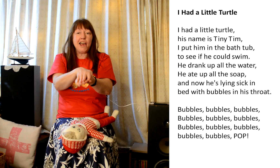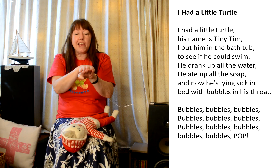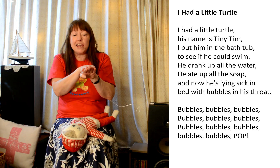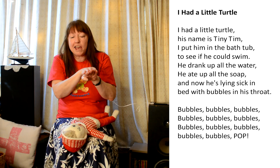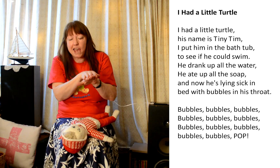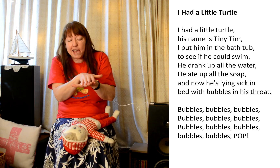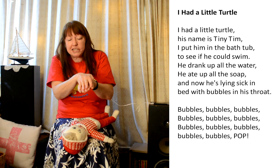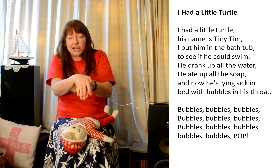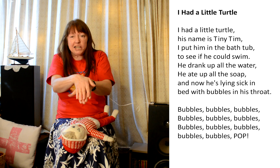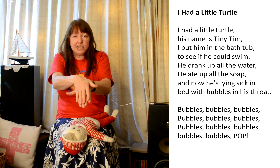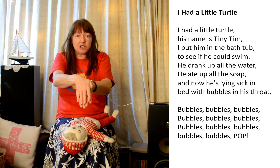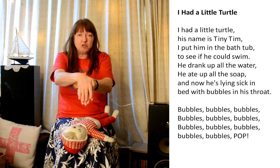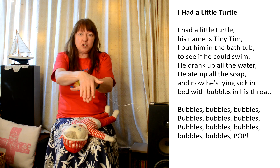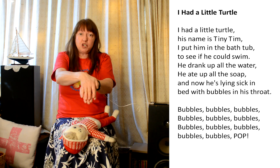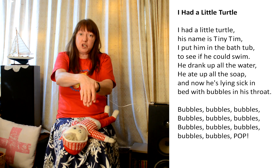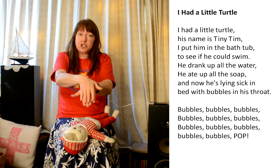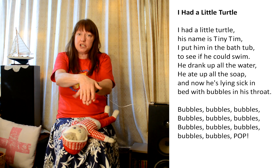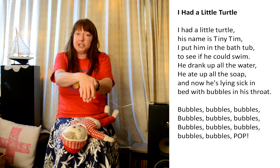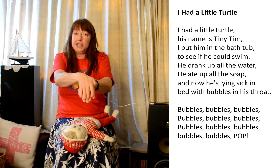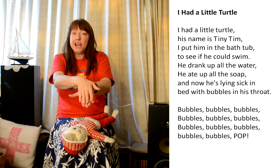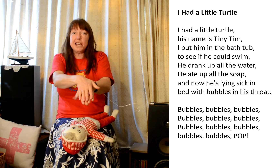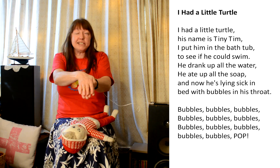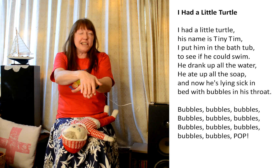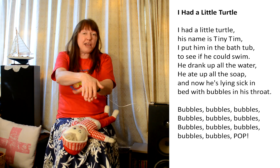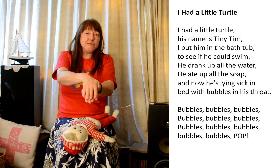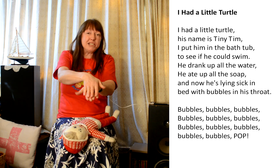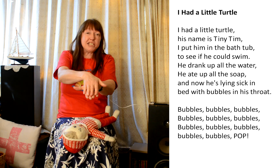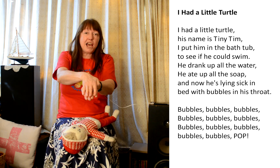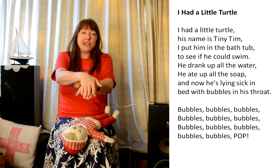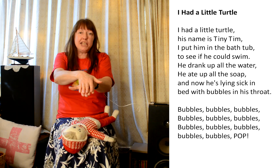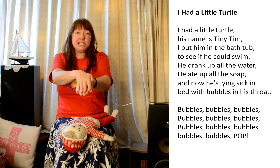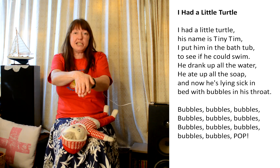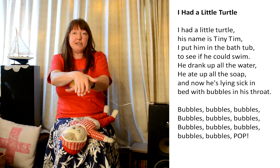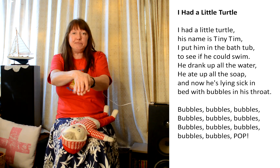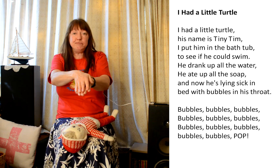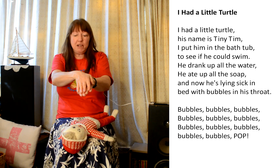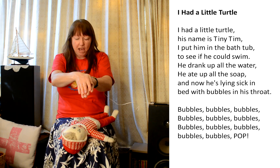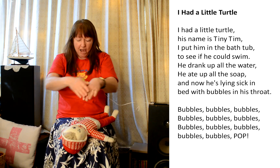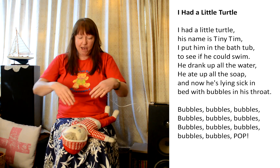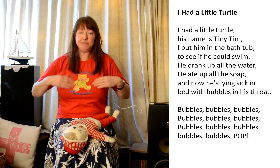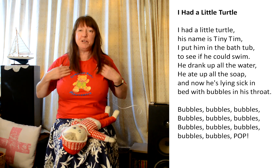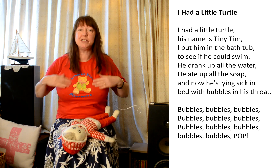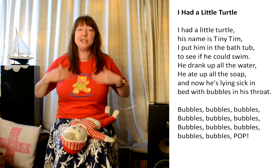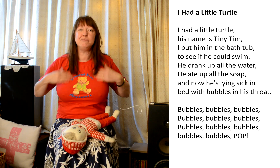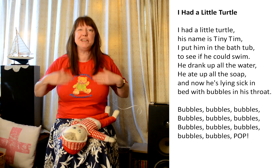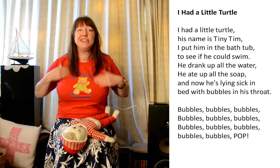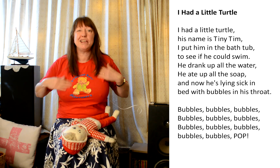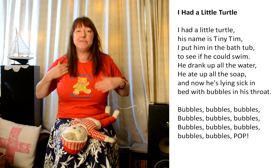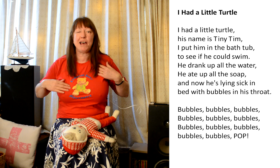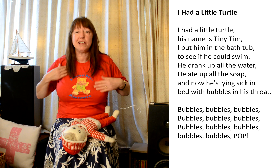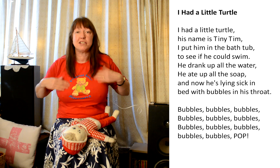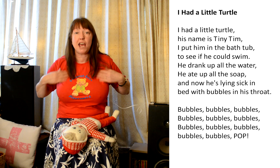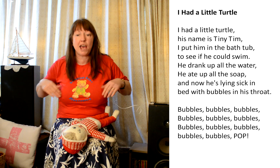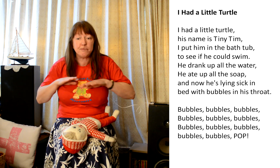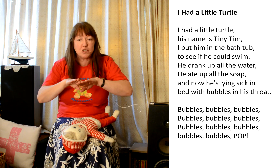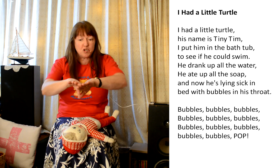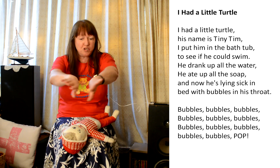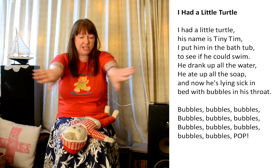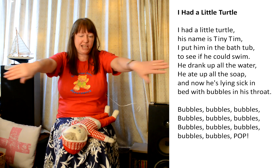I had a little turtle, his name was Tiny Tim. I put him in the bathtub to see